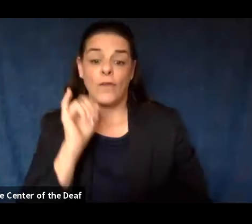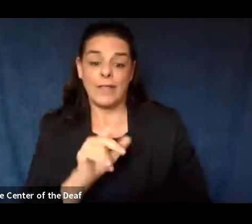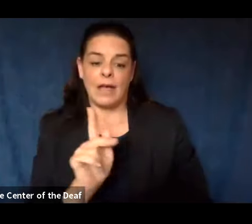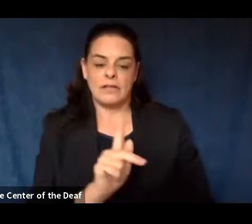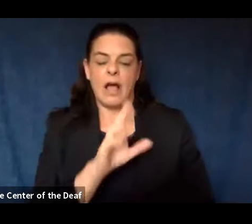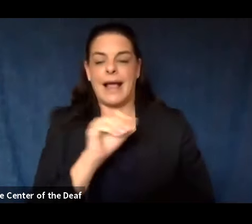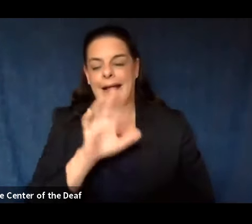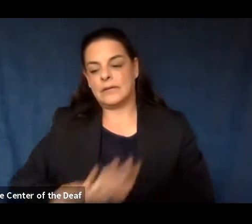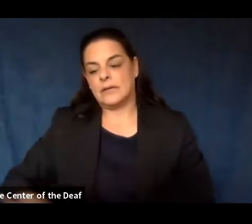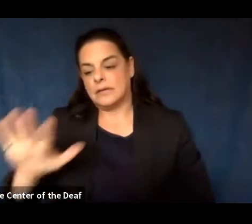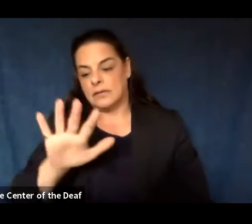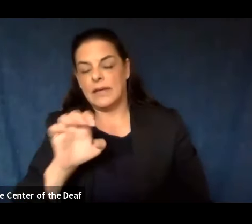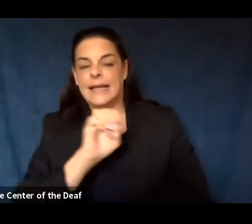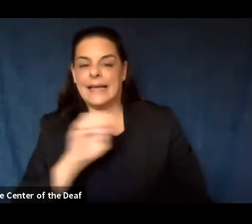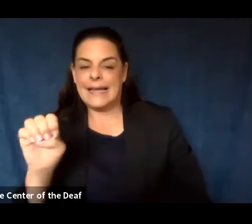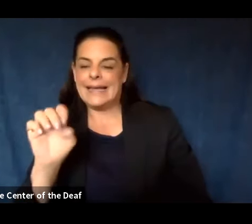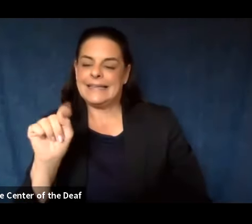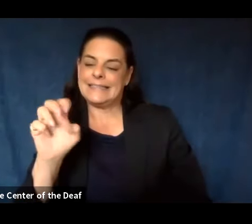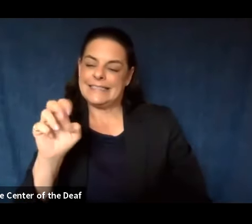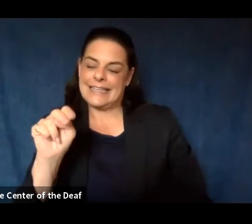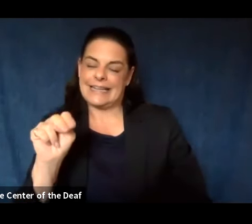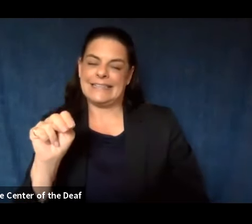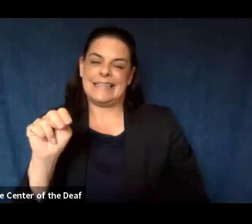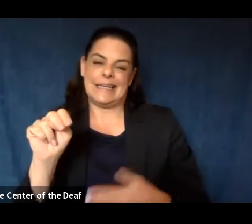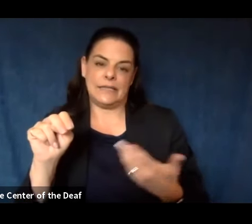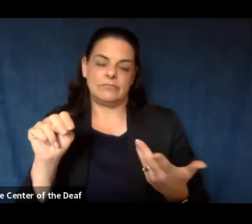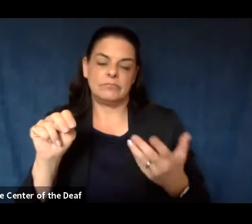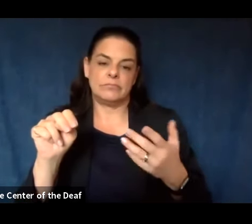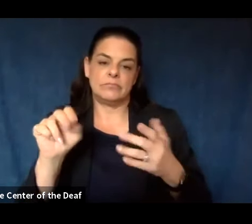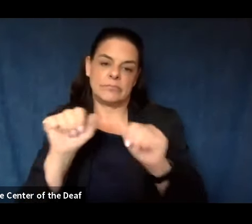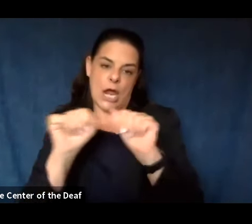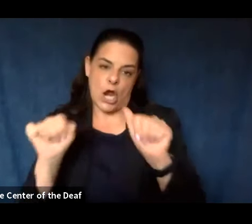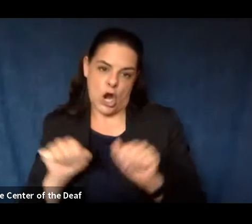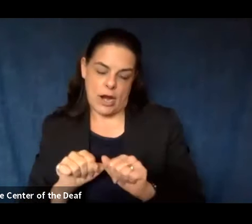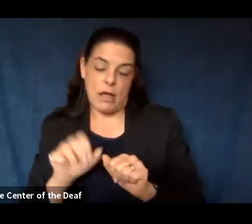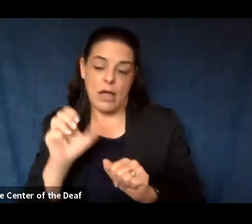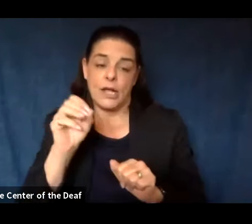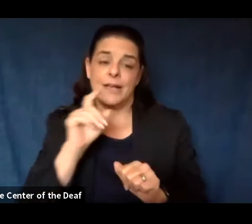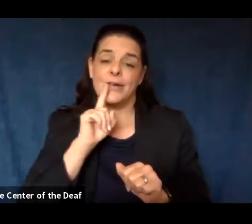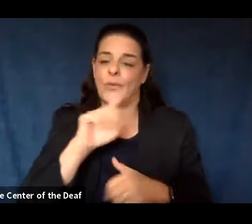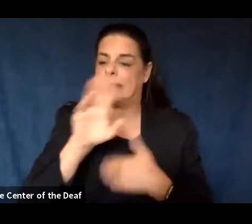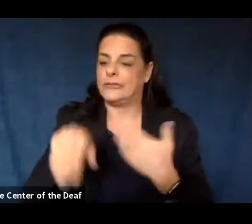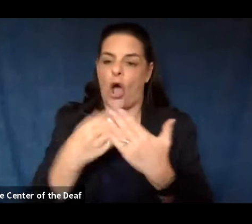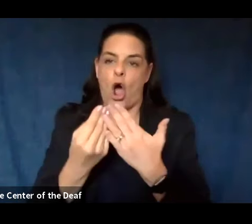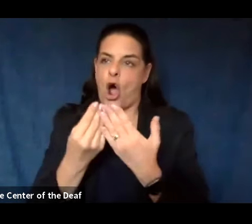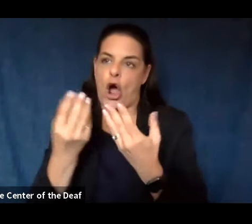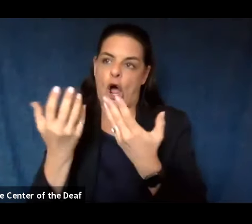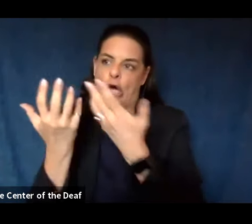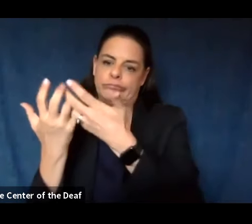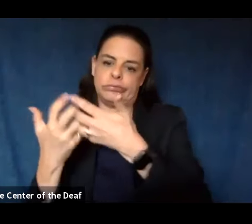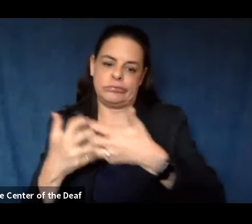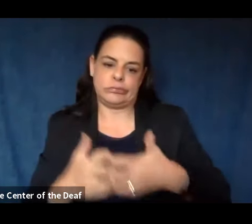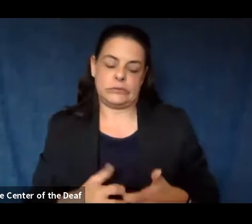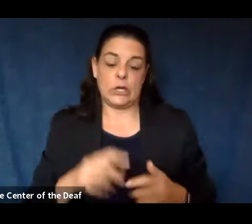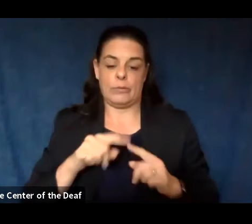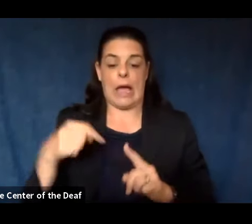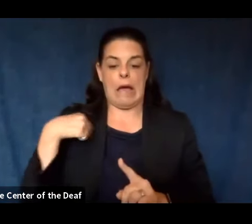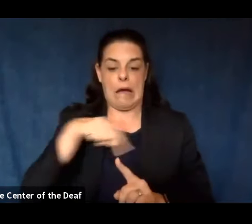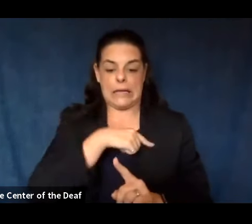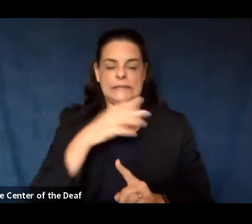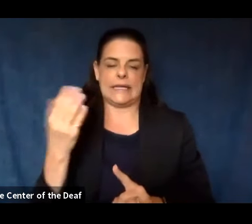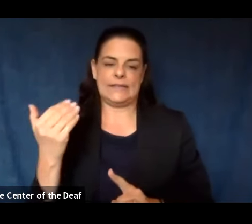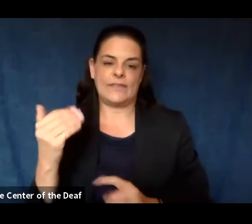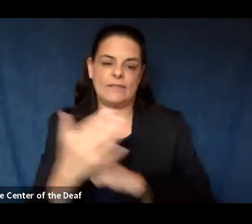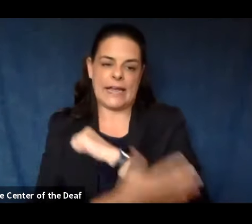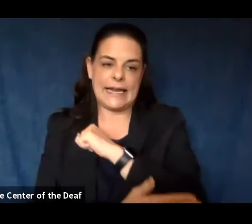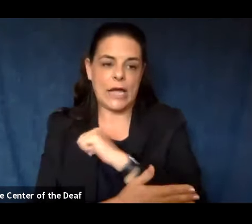the Knox East Tennessee Healthcare Coalition's region. So they all blend, but it's us in the 15 counties, yes. And then